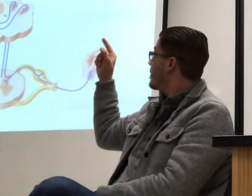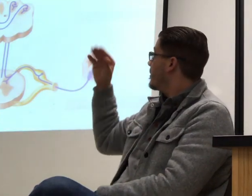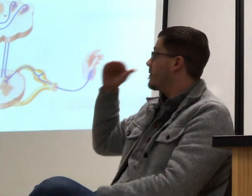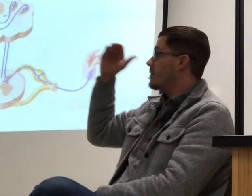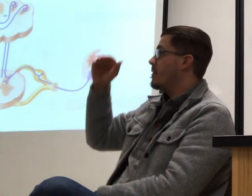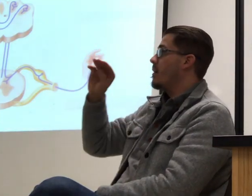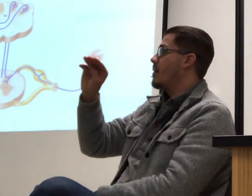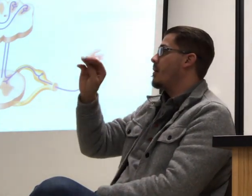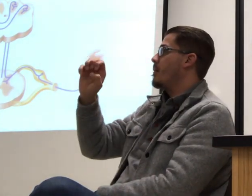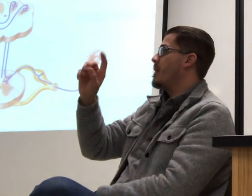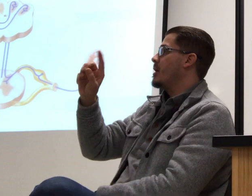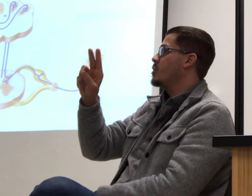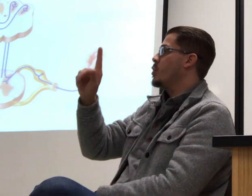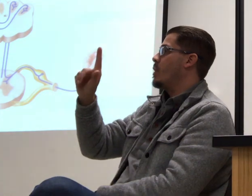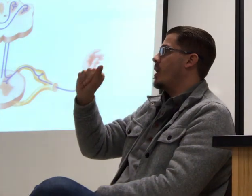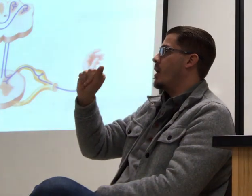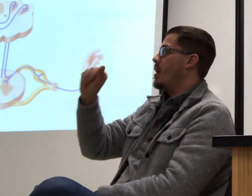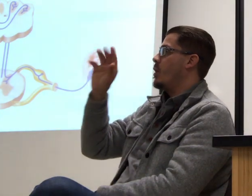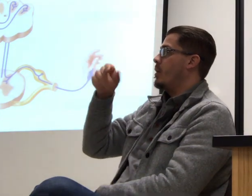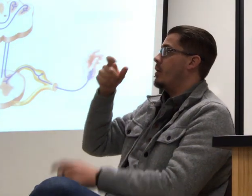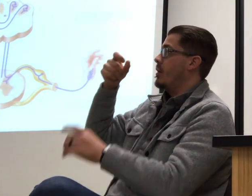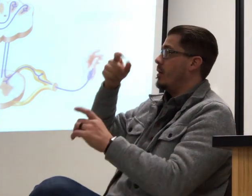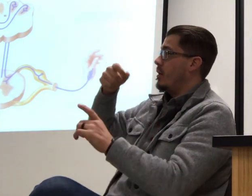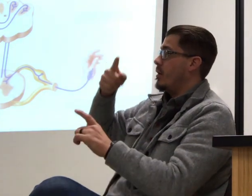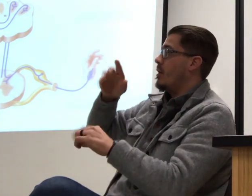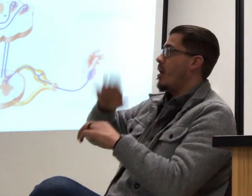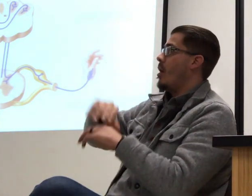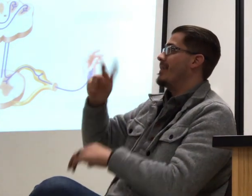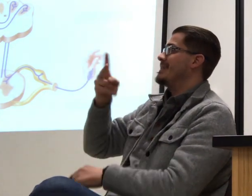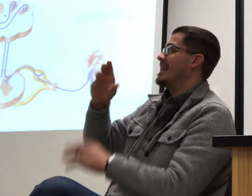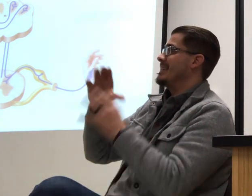It's going to synapse onto the second cell, the second order neuron.